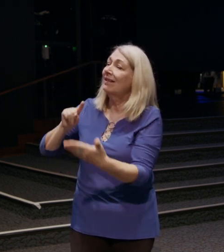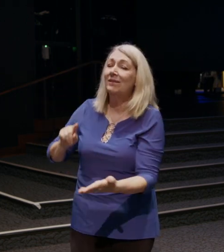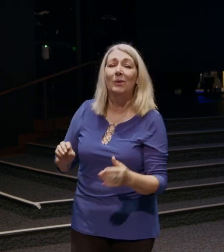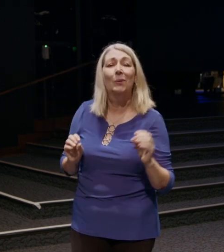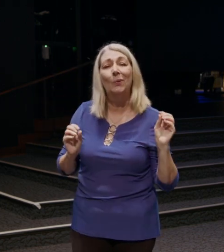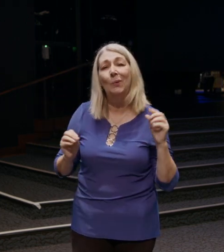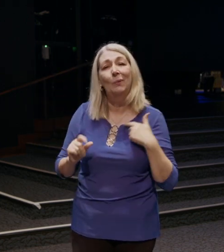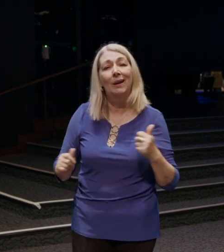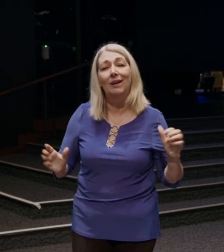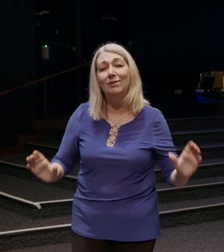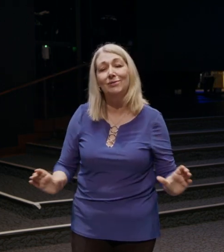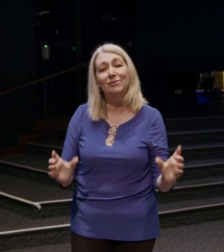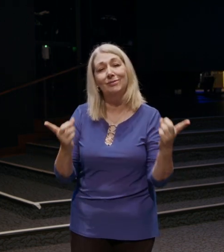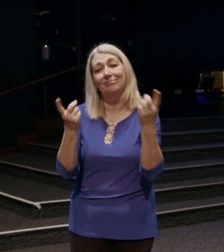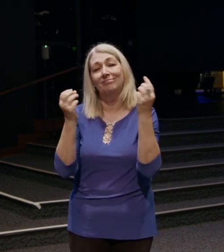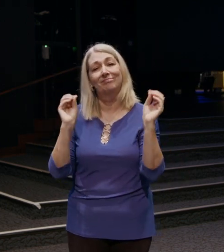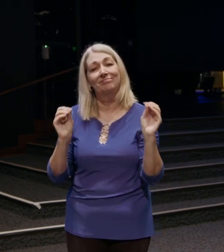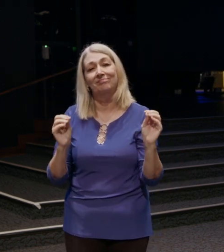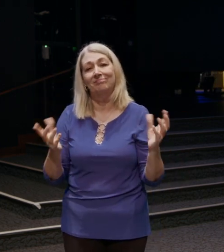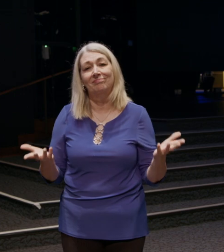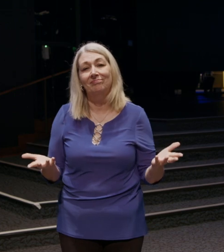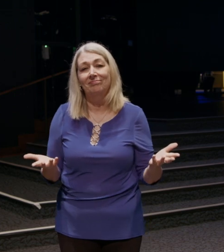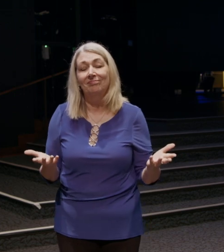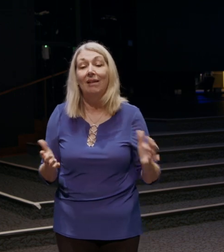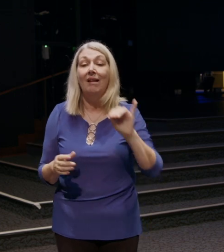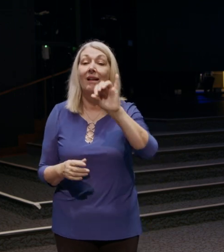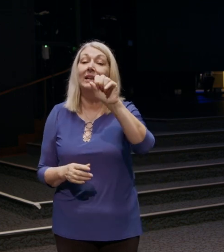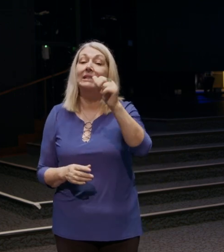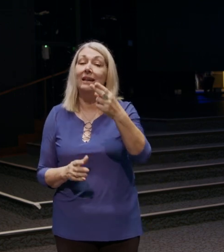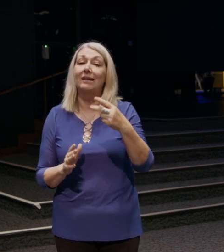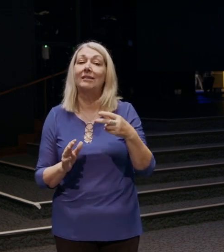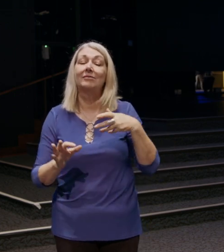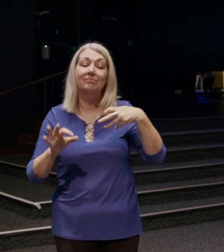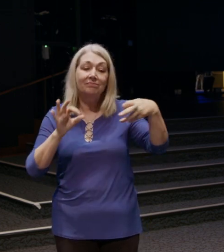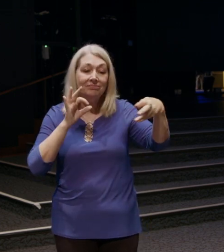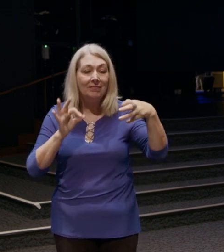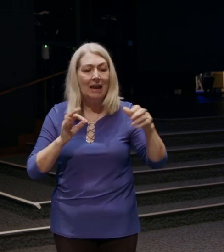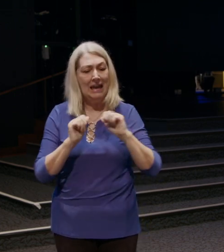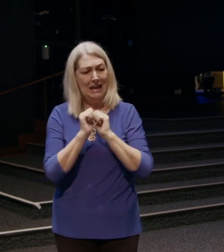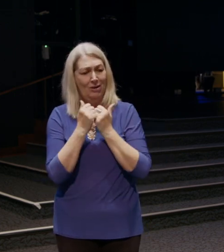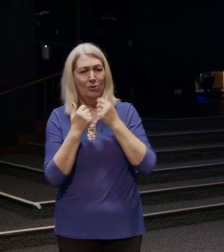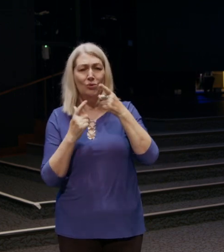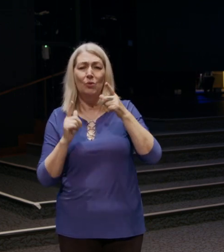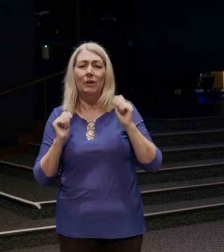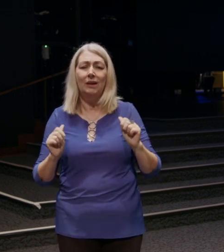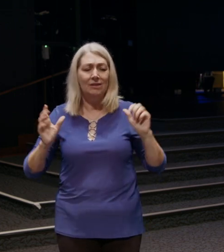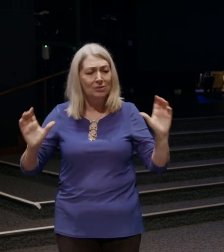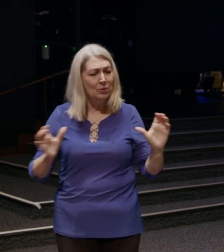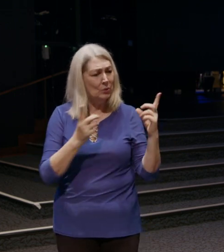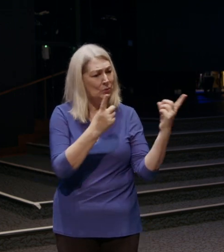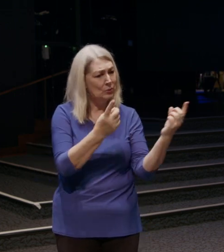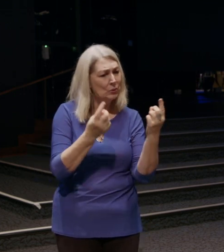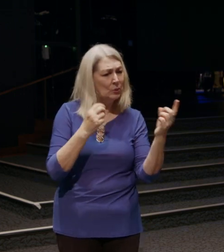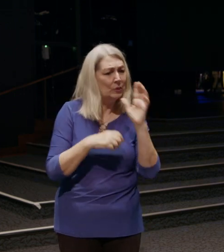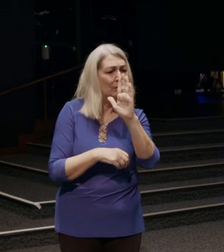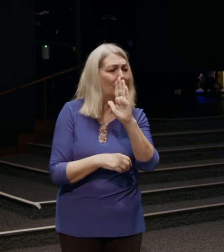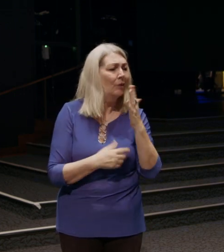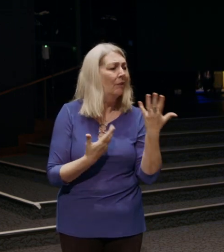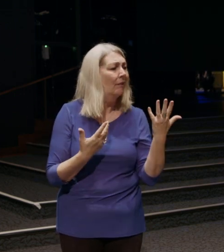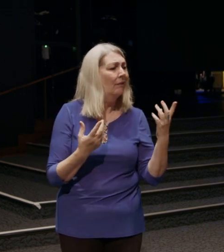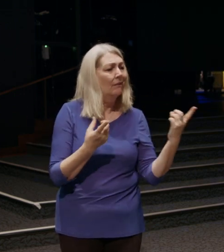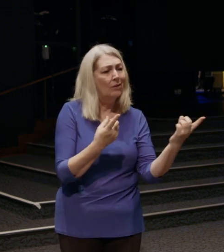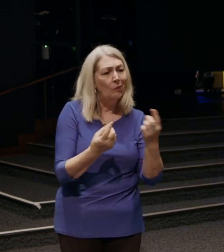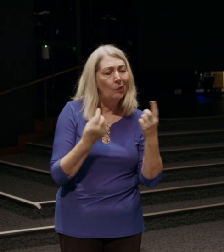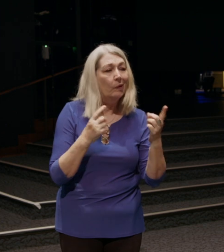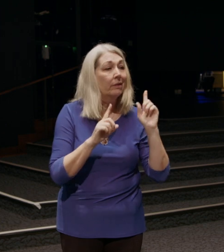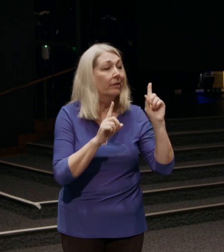Isaiah described legalism, which is the idea of saving yourself by your own good deeds.